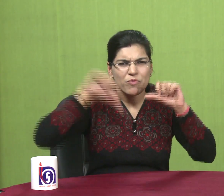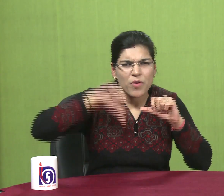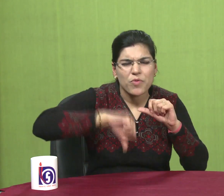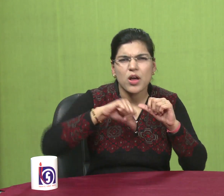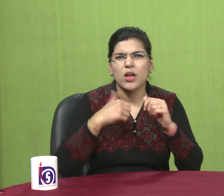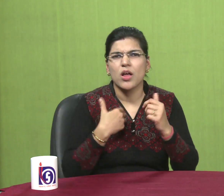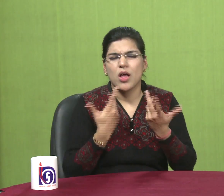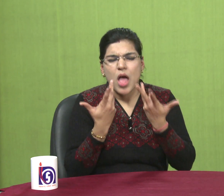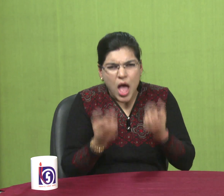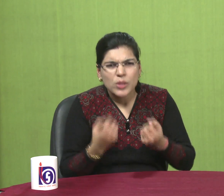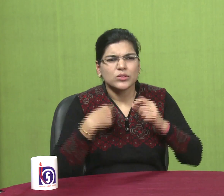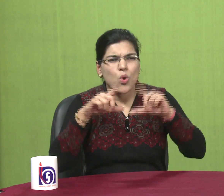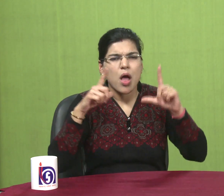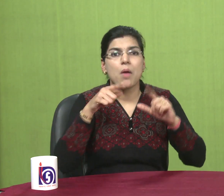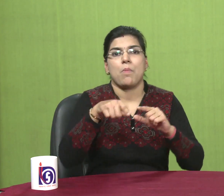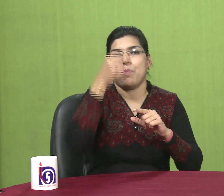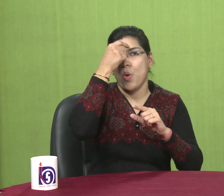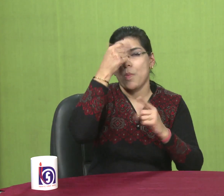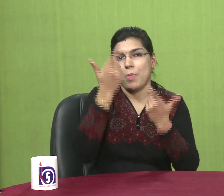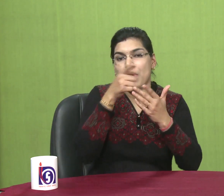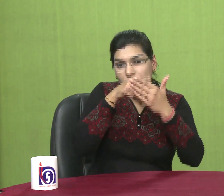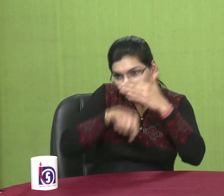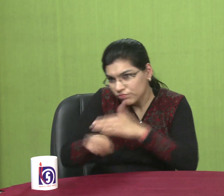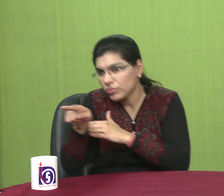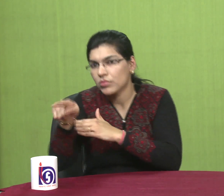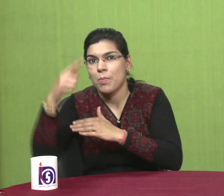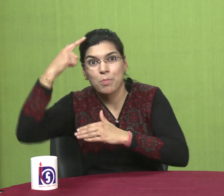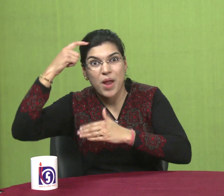not working, the Telnet works